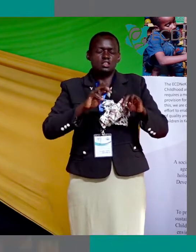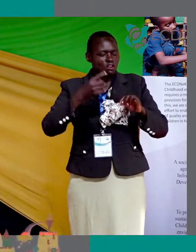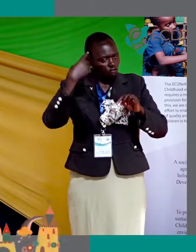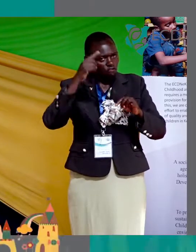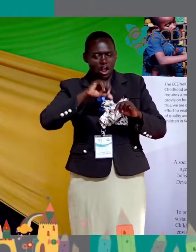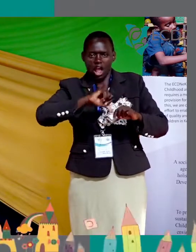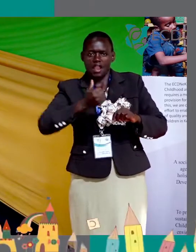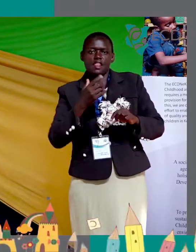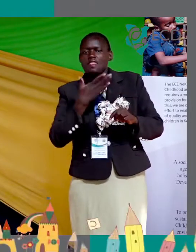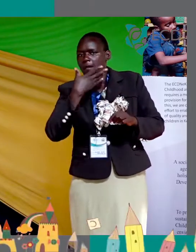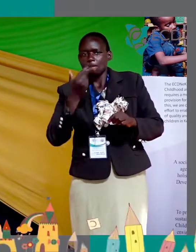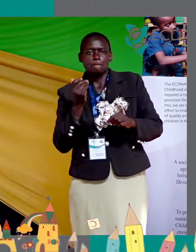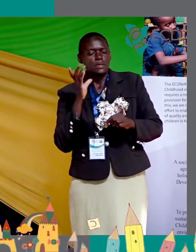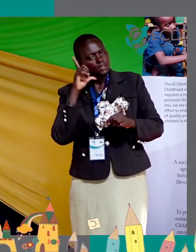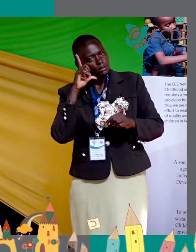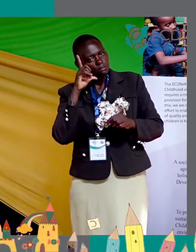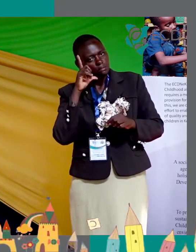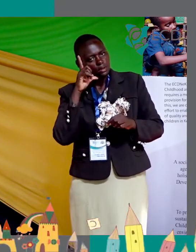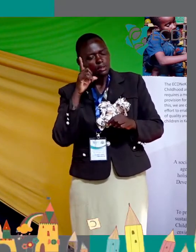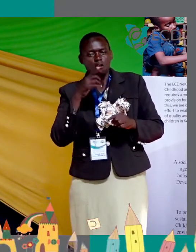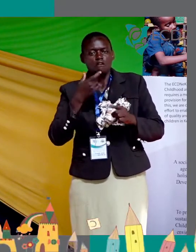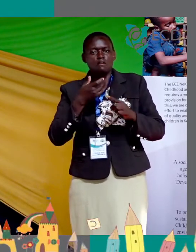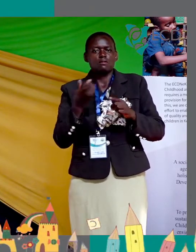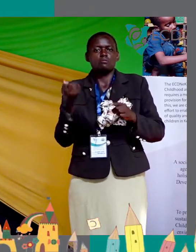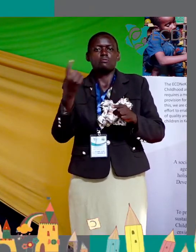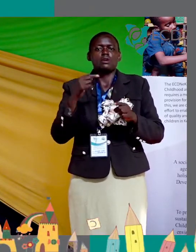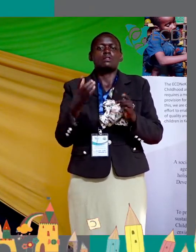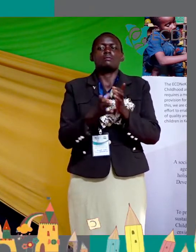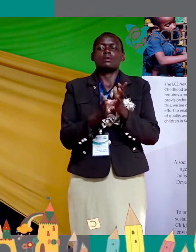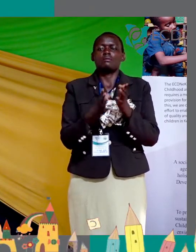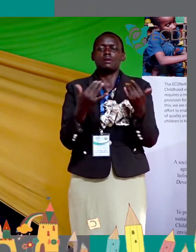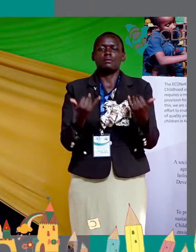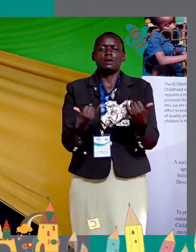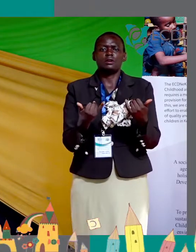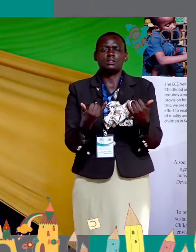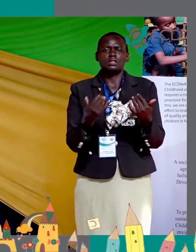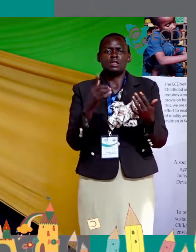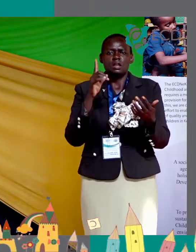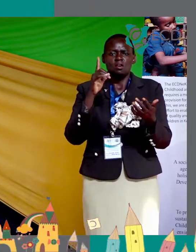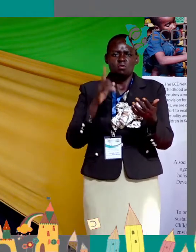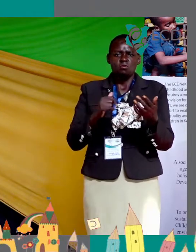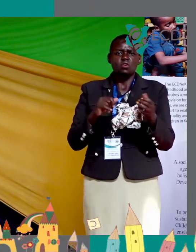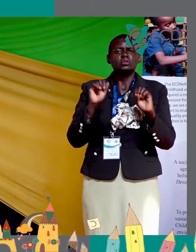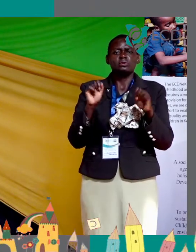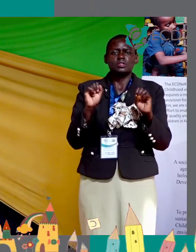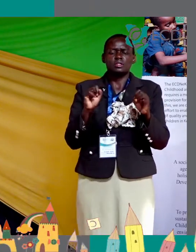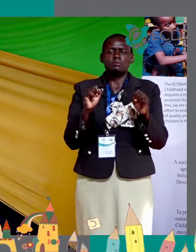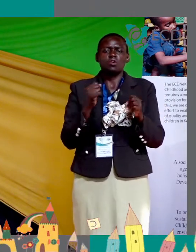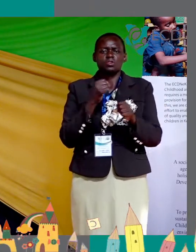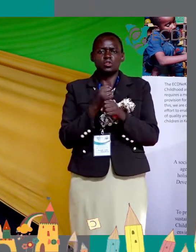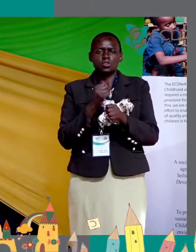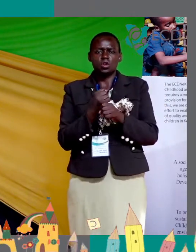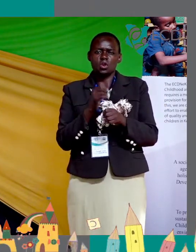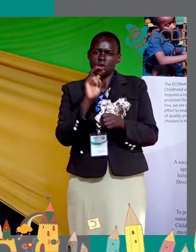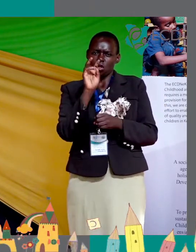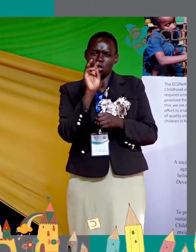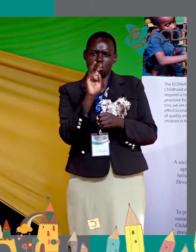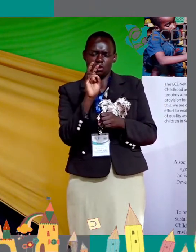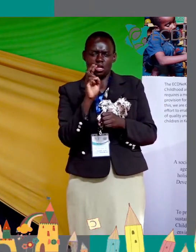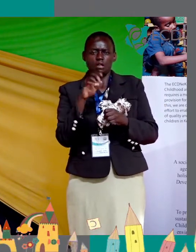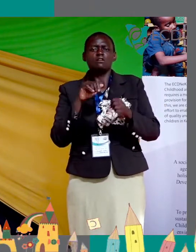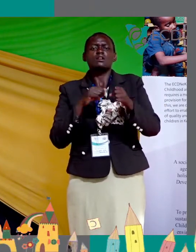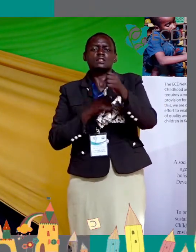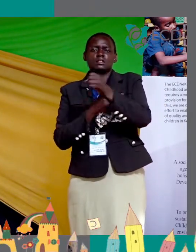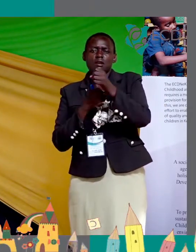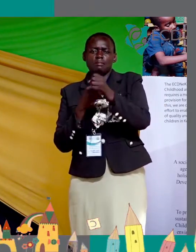comfortable bed somewhere, and that is what brings this problem. Now, what is it that we are doing? We are looking for support. We